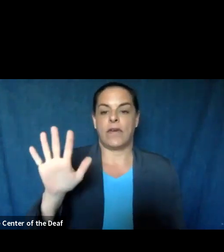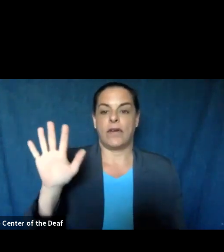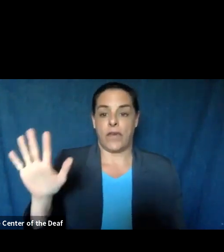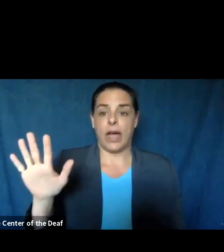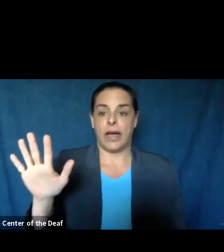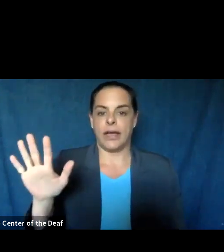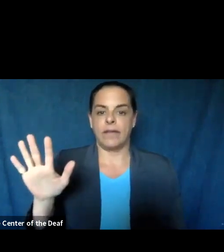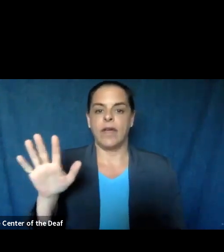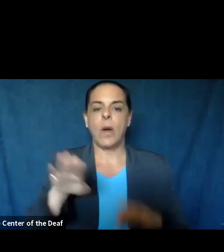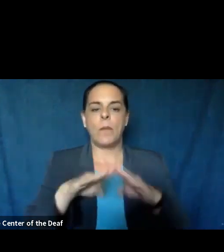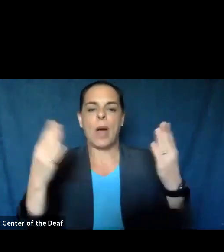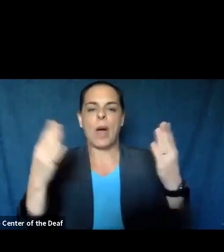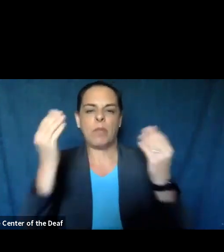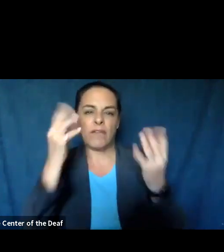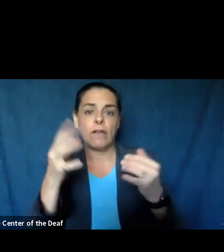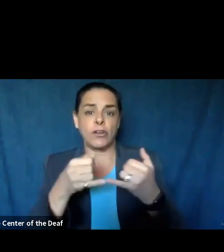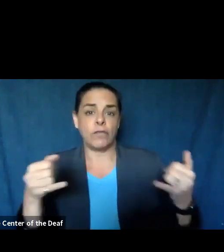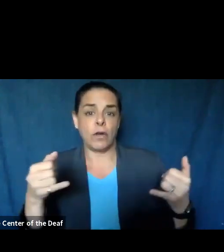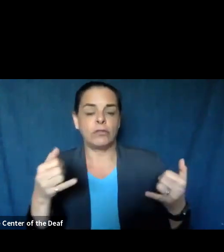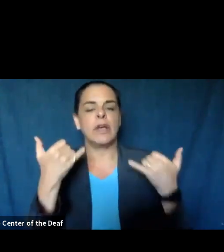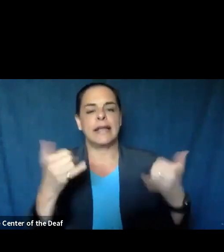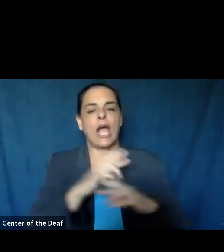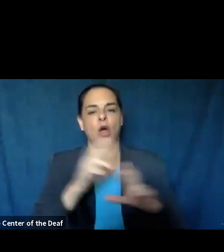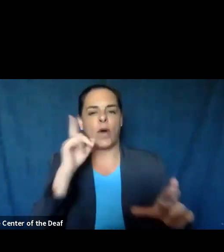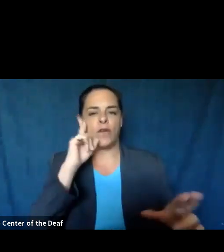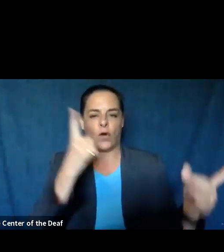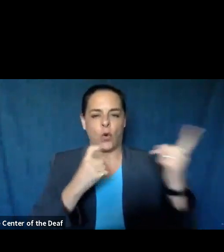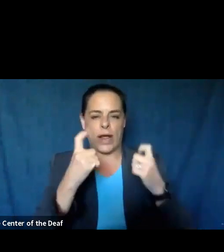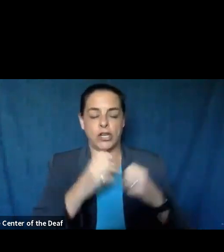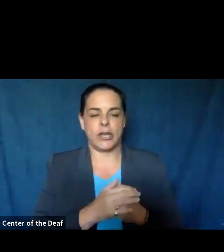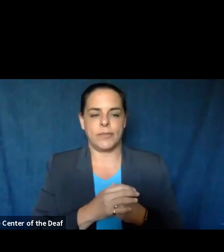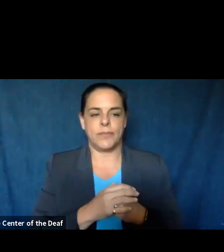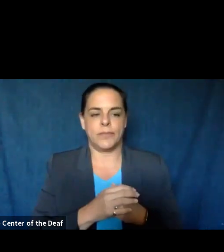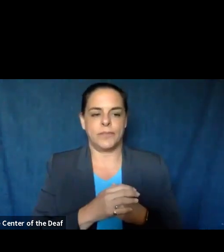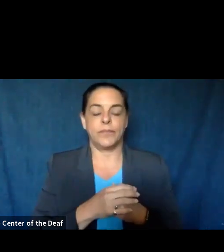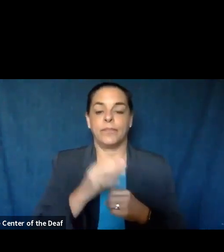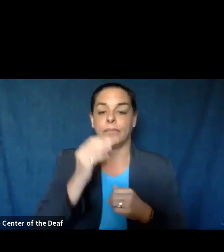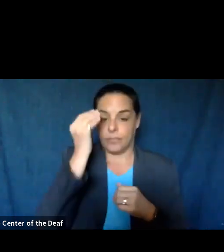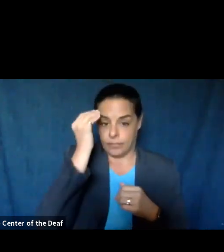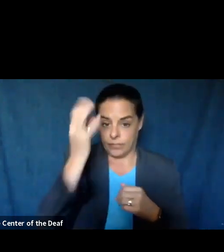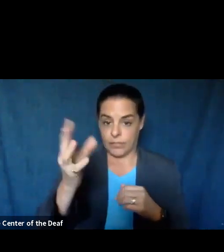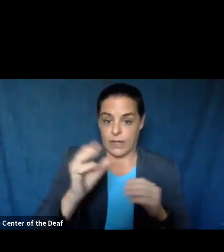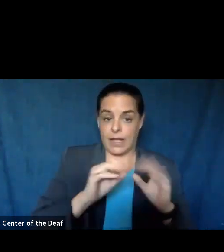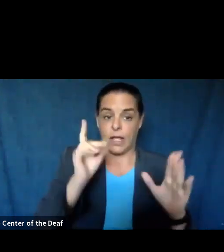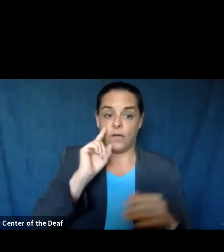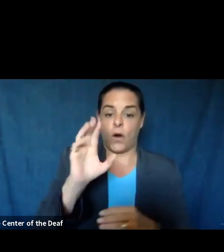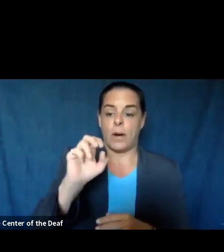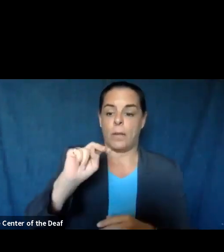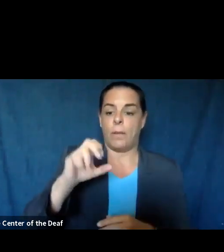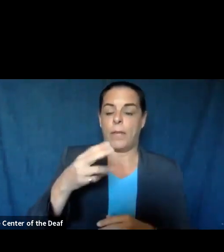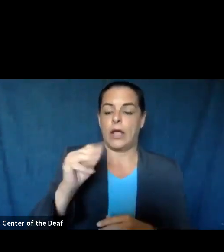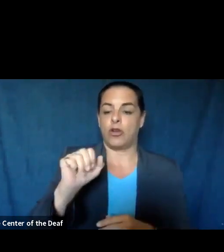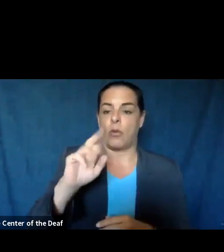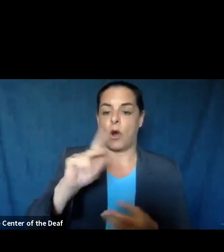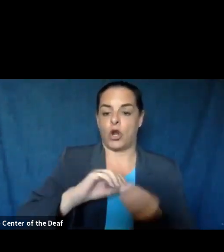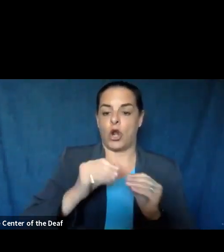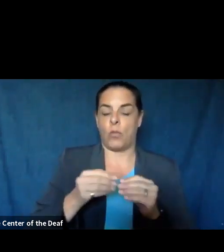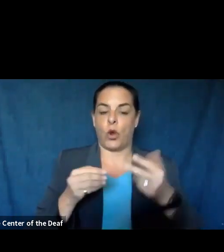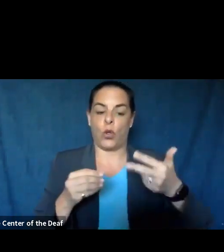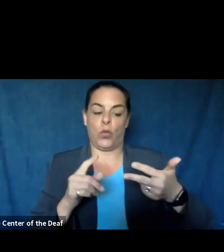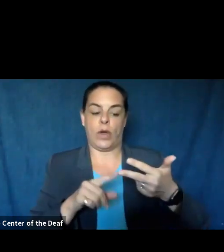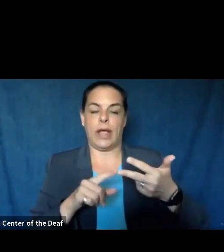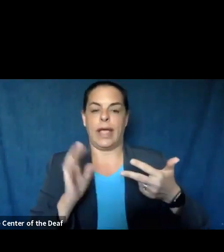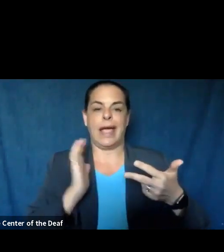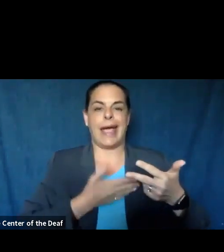865-215-5555. And now we'll open it up for questions. And just as a quick moment of clarification for the benchmark number 3, our screen had not been